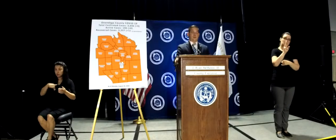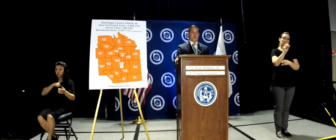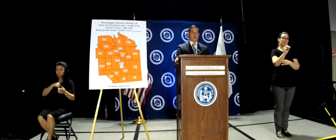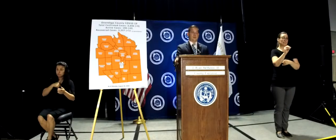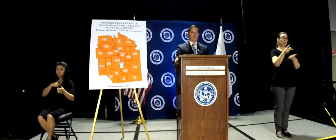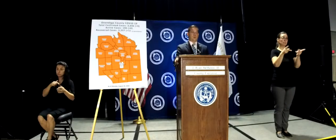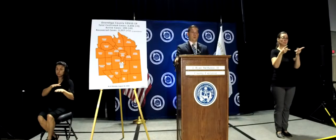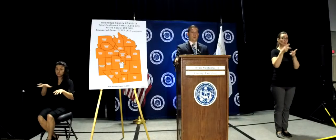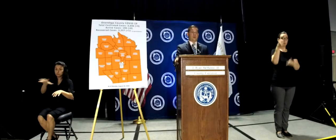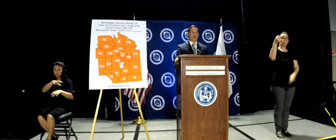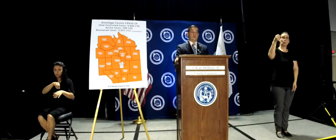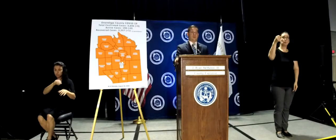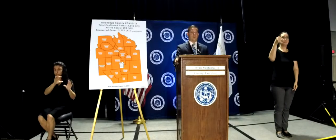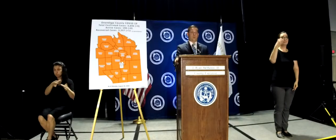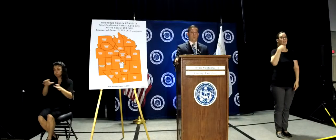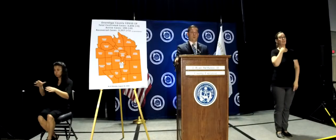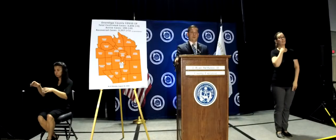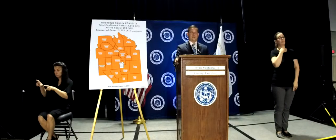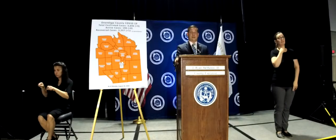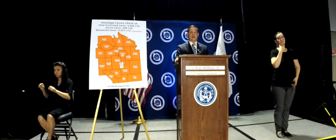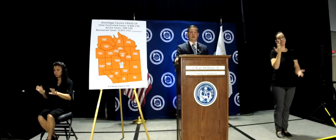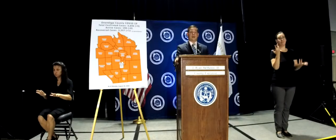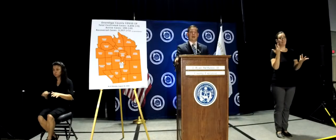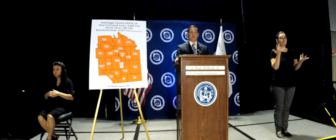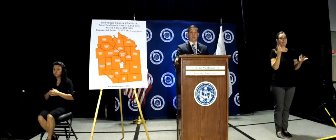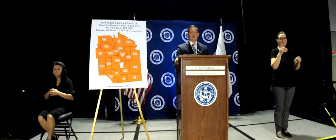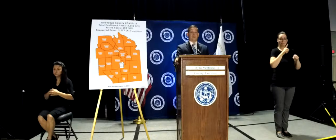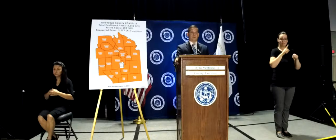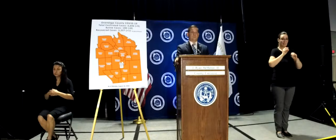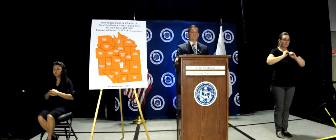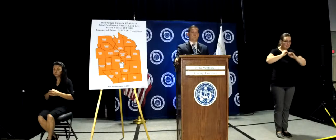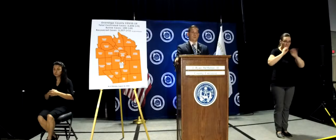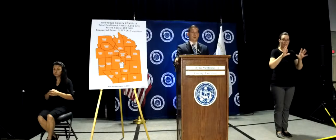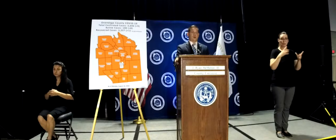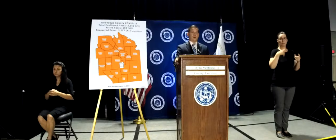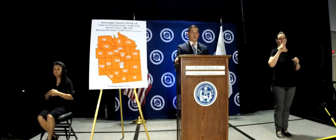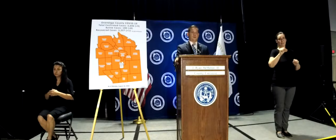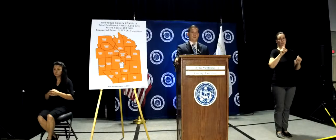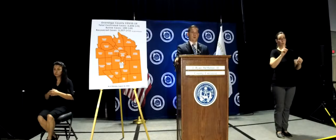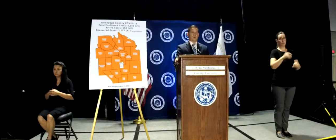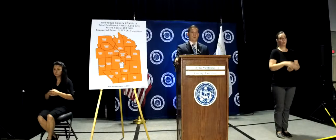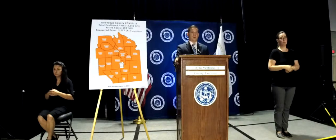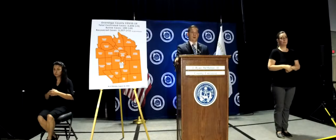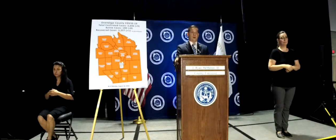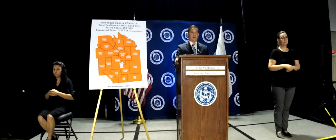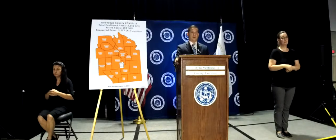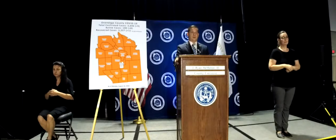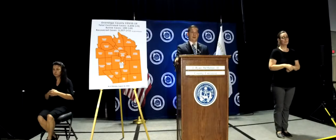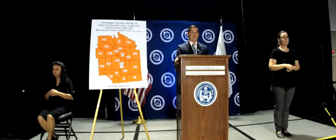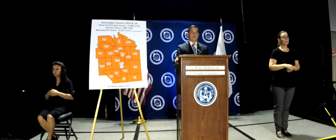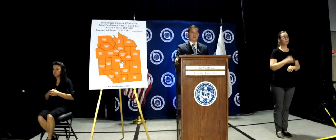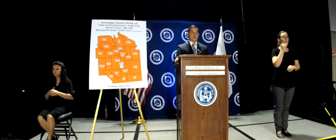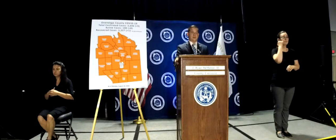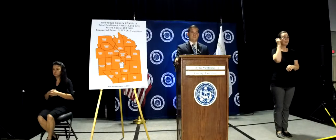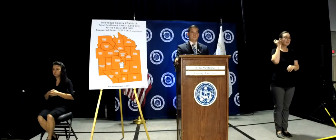gone. So none of them can take a hit and not be impacted. And so